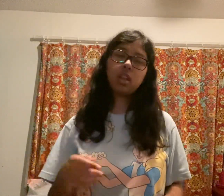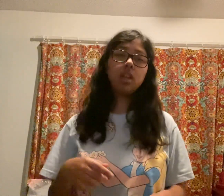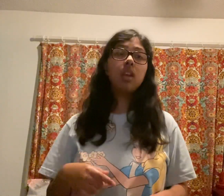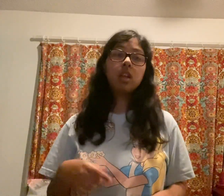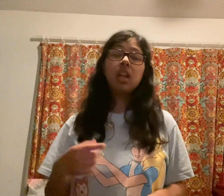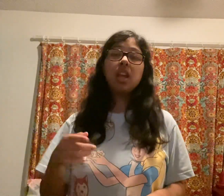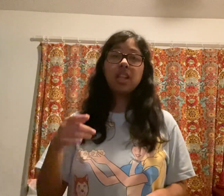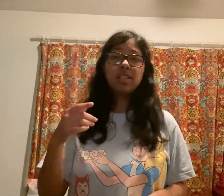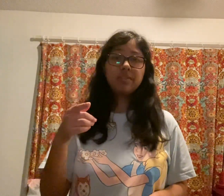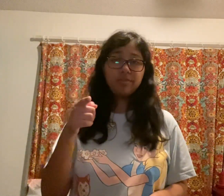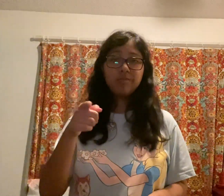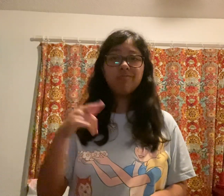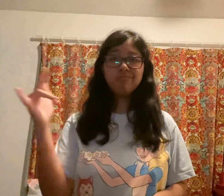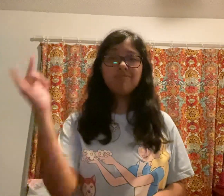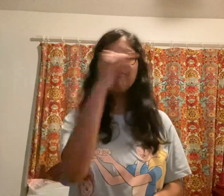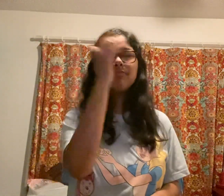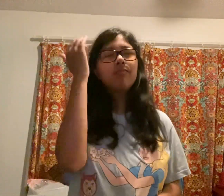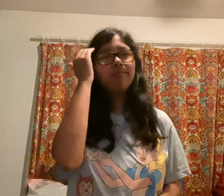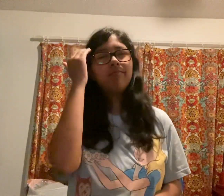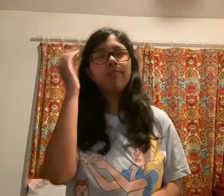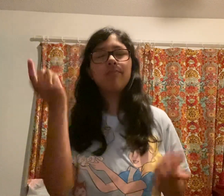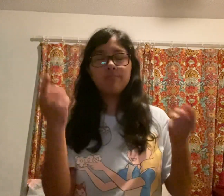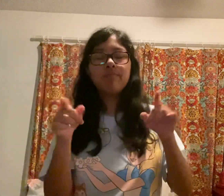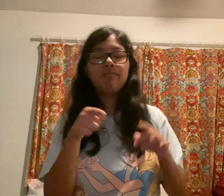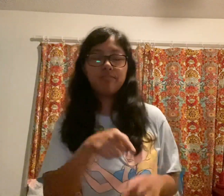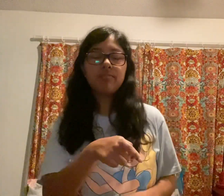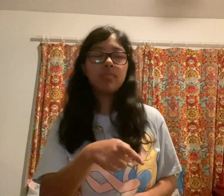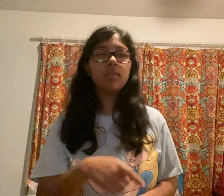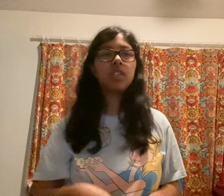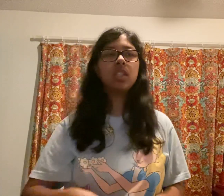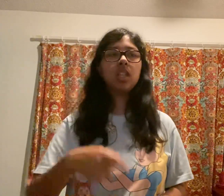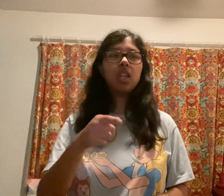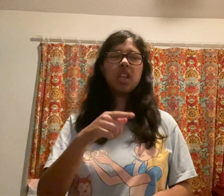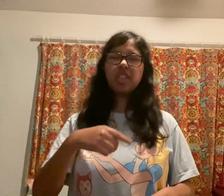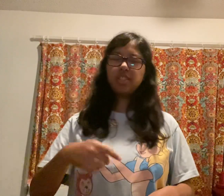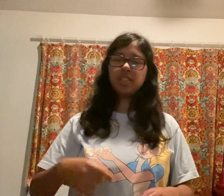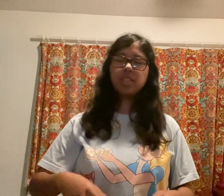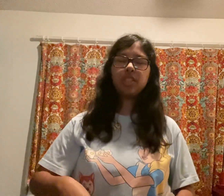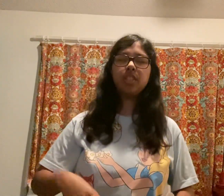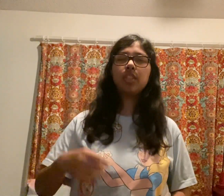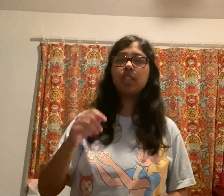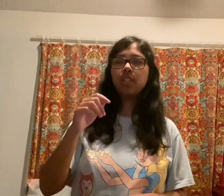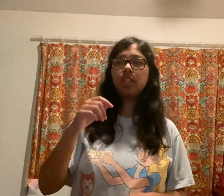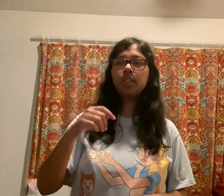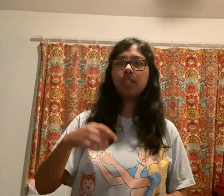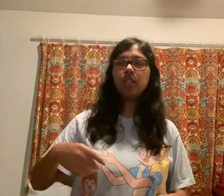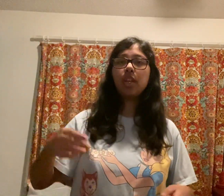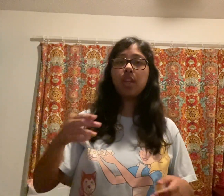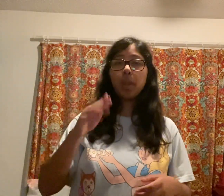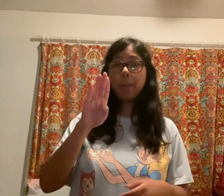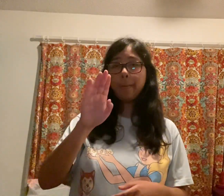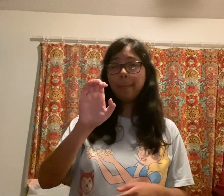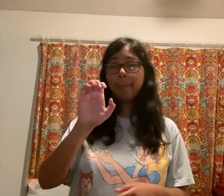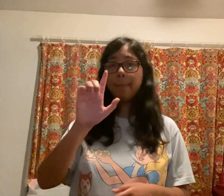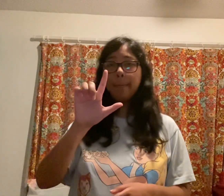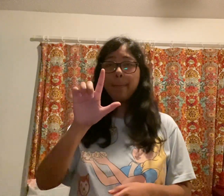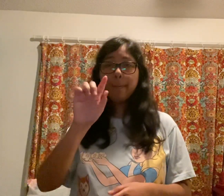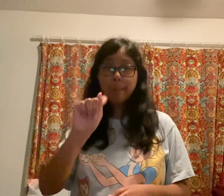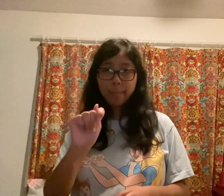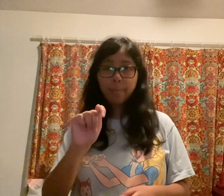cases, belts and shoes must be frequently taken off, and usually change must be removed from one's pocket.